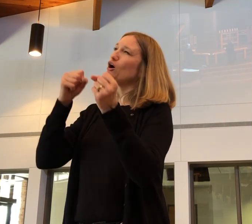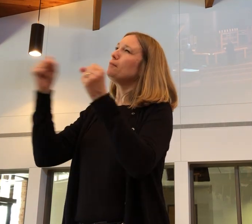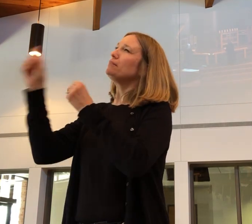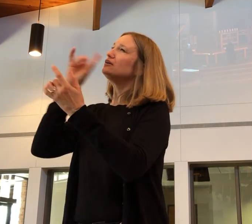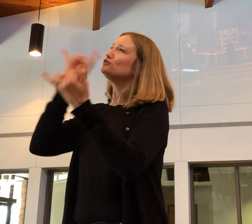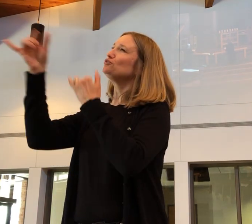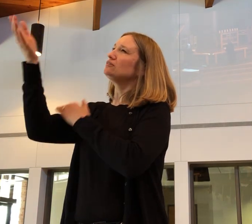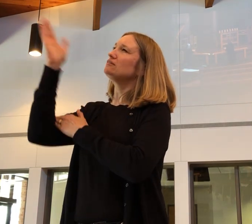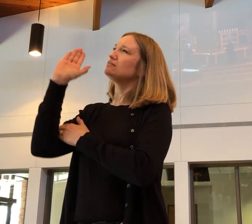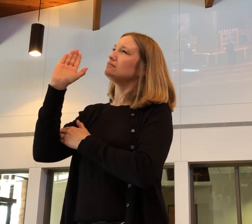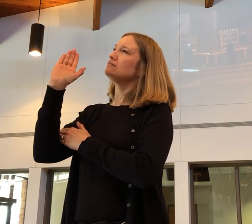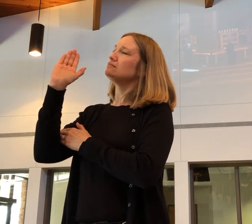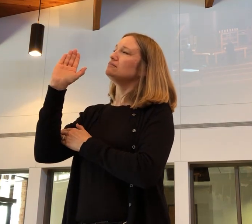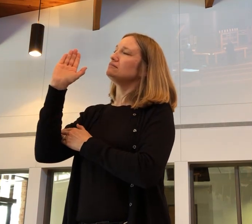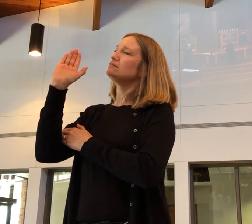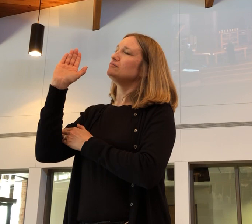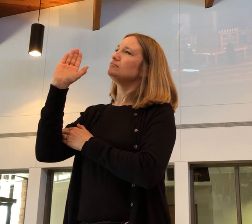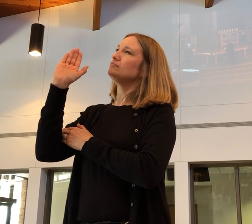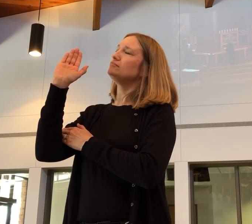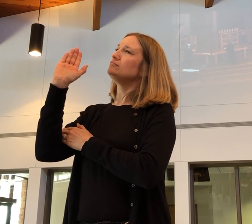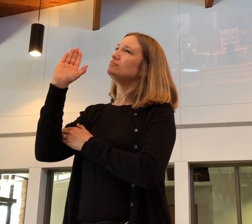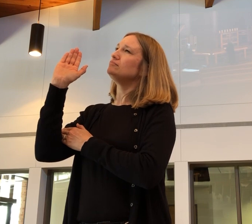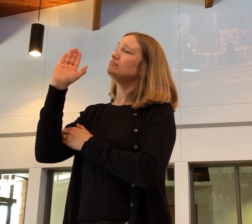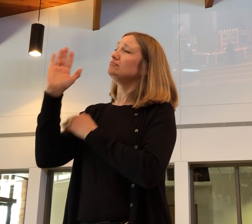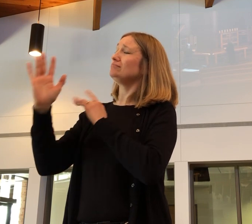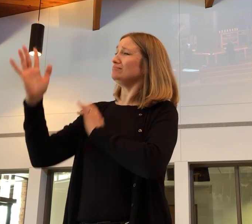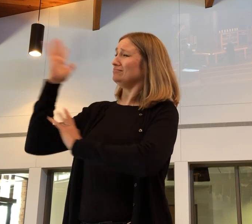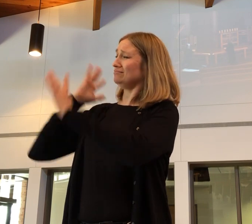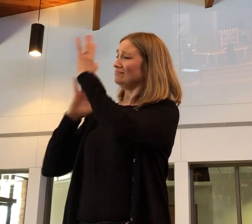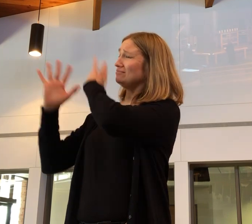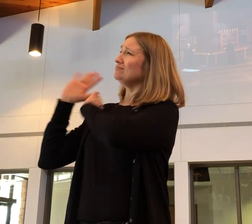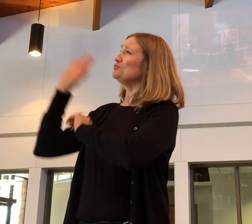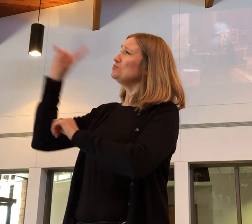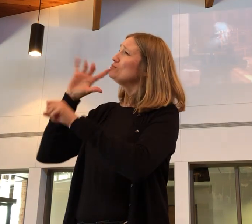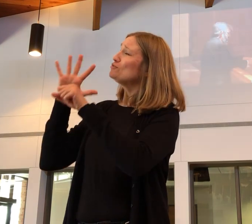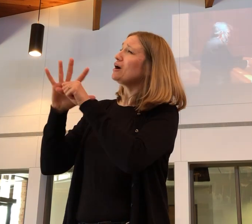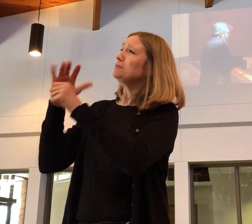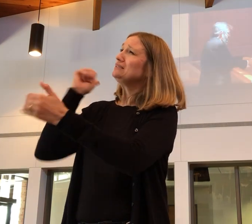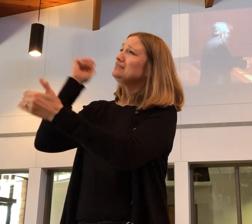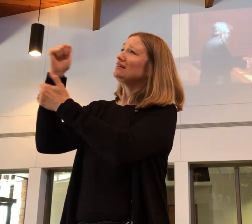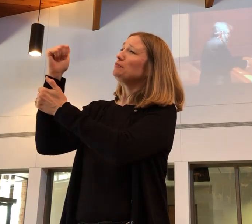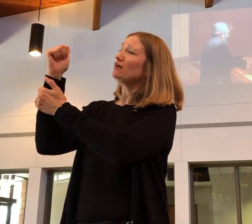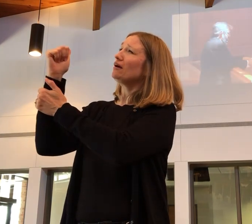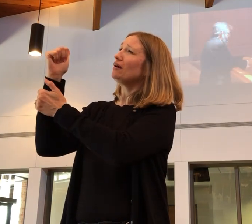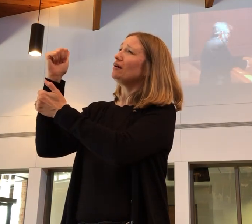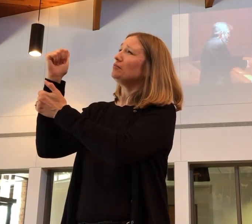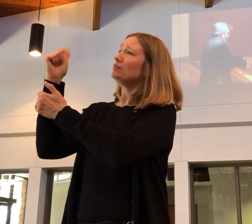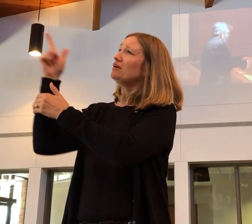Almighty and eternal God, long ago you gave your promise to Abraham and your